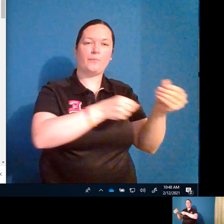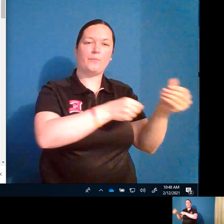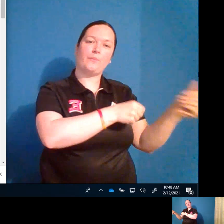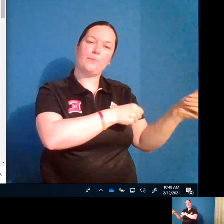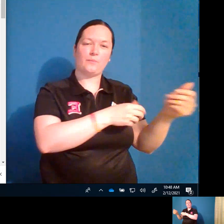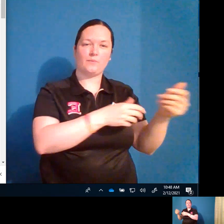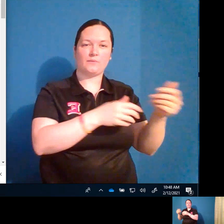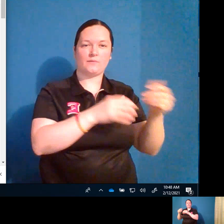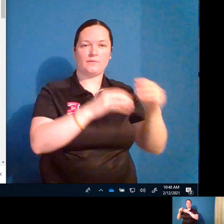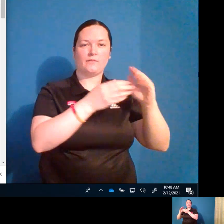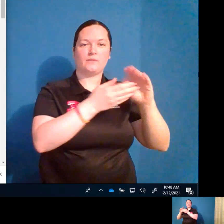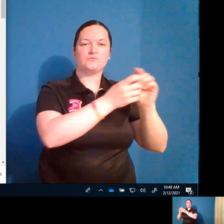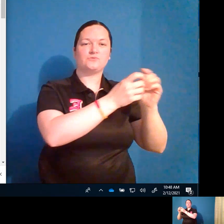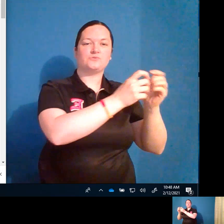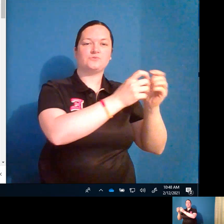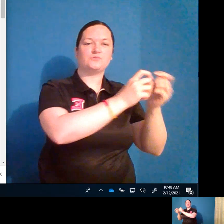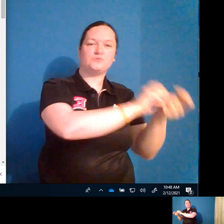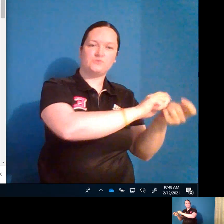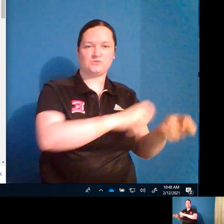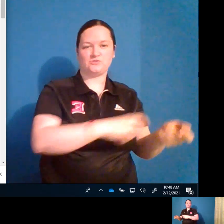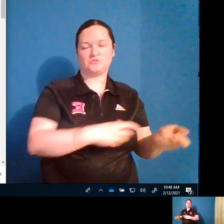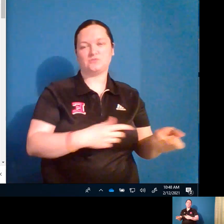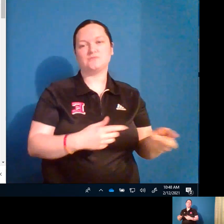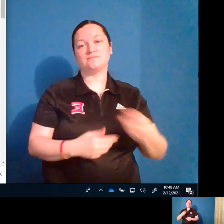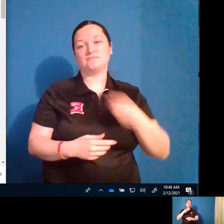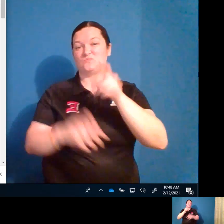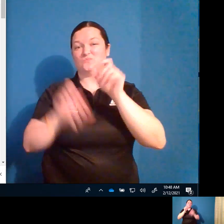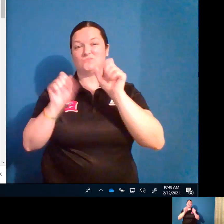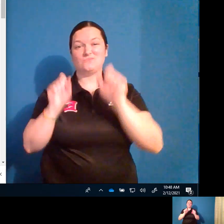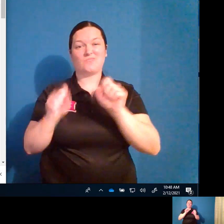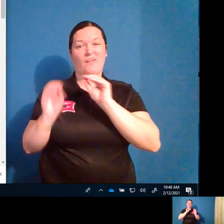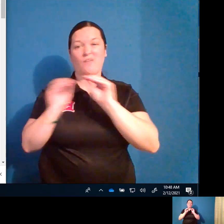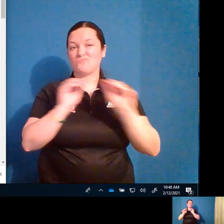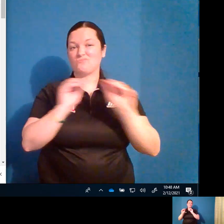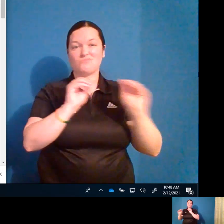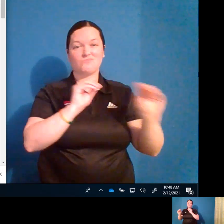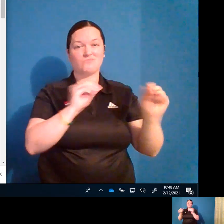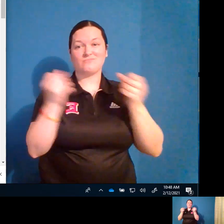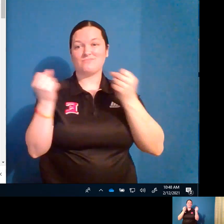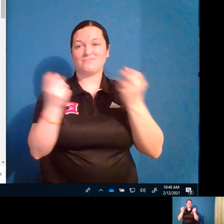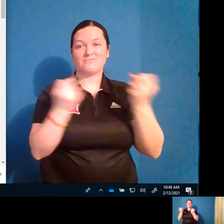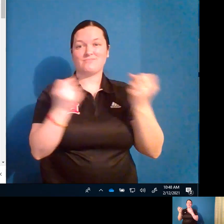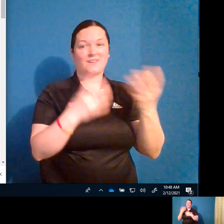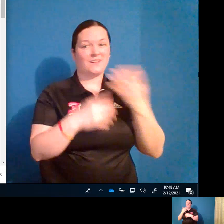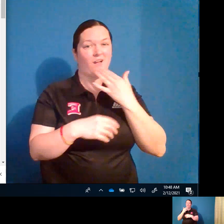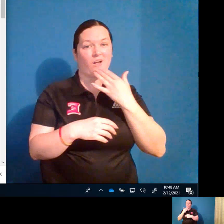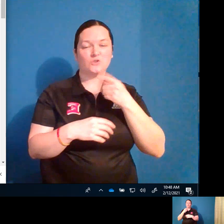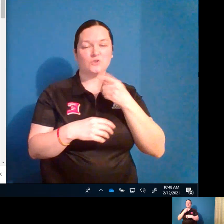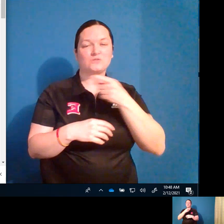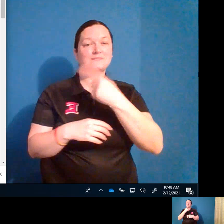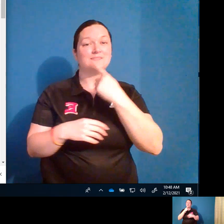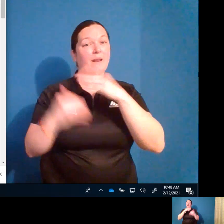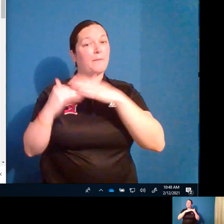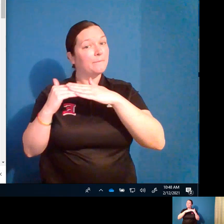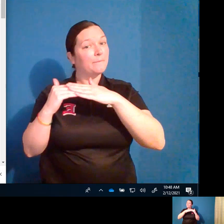3, but you can put in as many as you want. But it says a minimum of